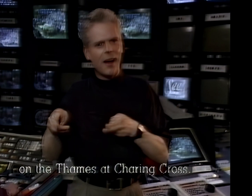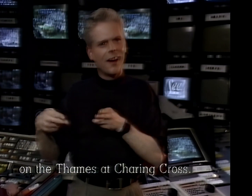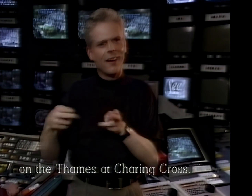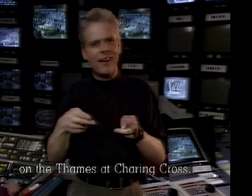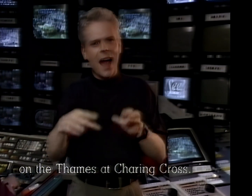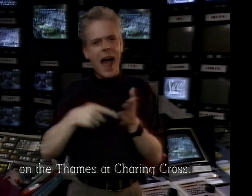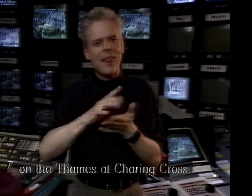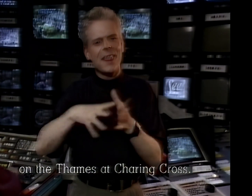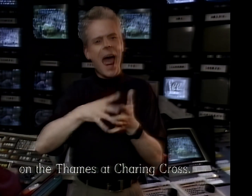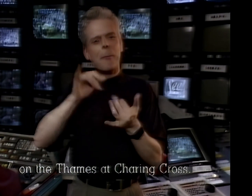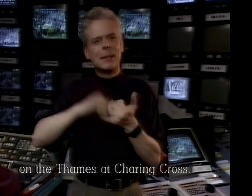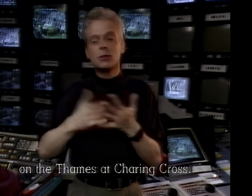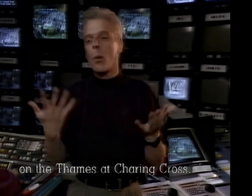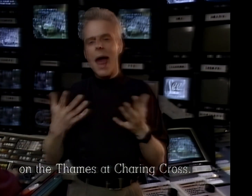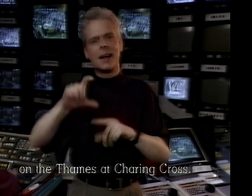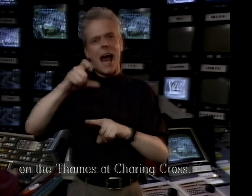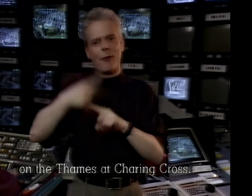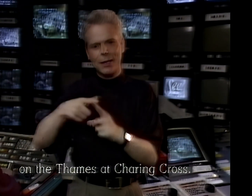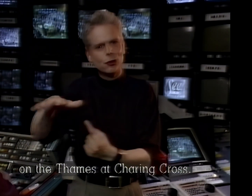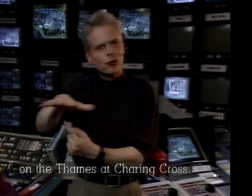on the Thames at Charing Cross.